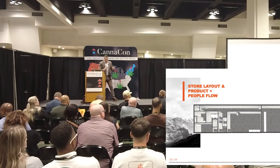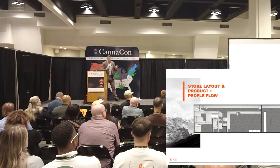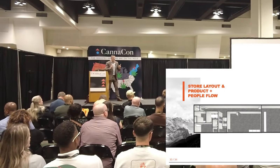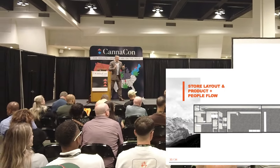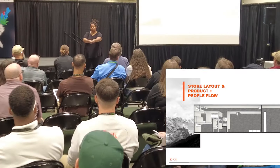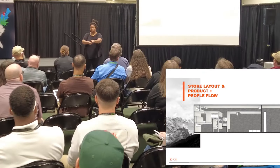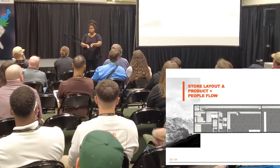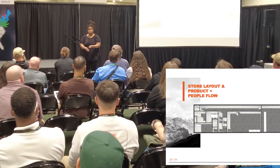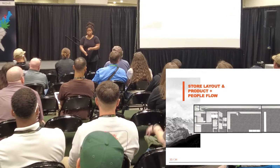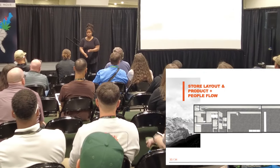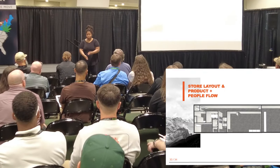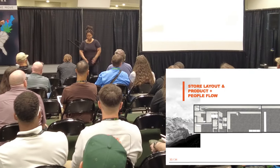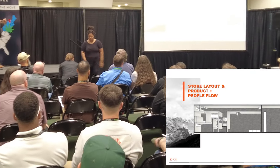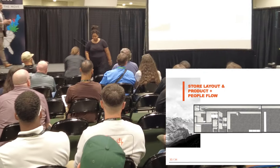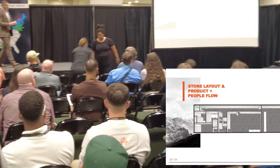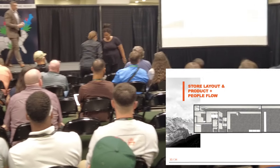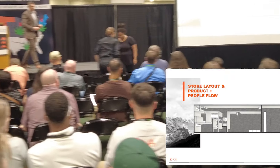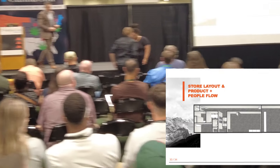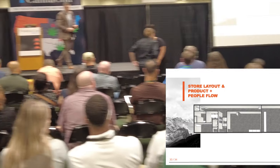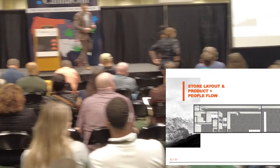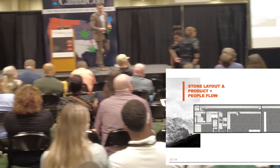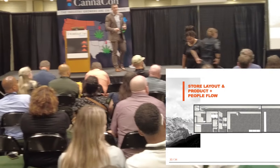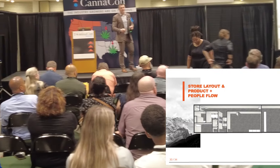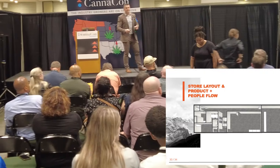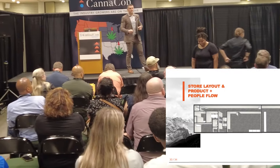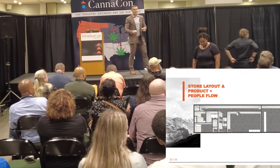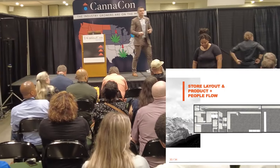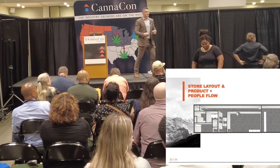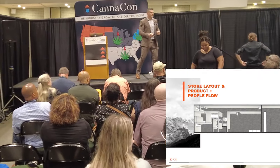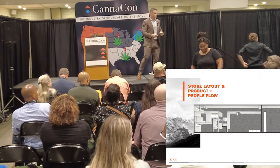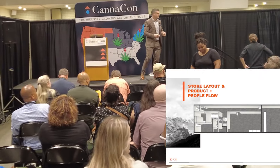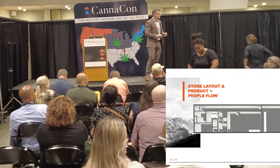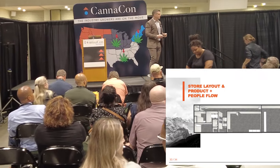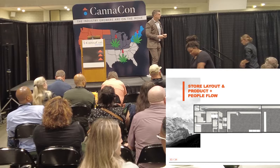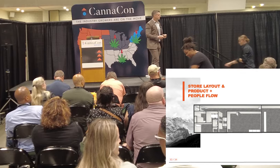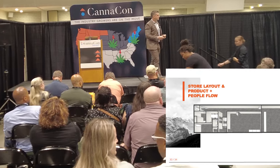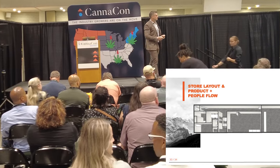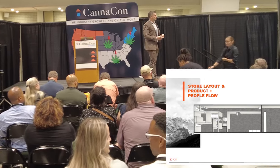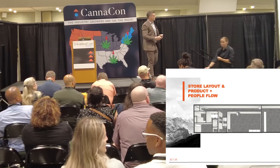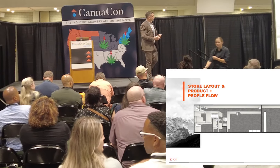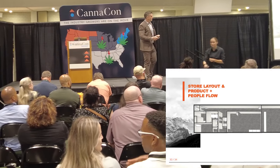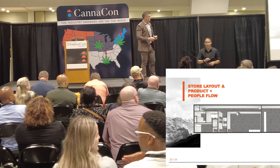And this is a very mechanical retail dispensary floor plan.